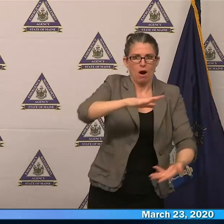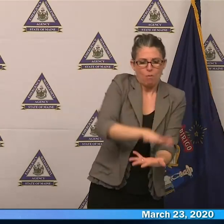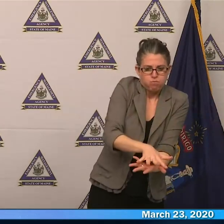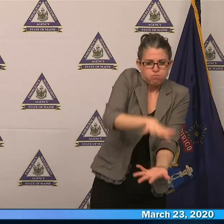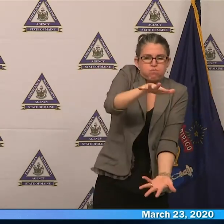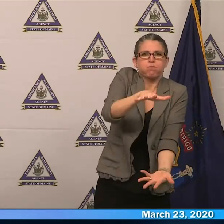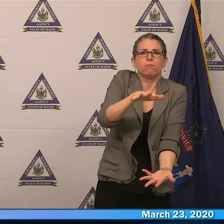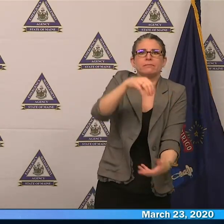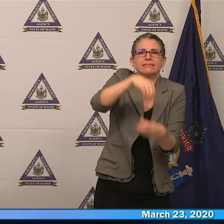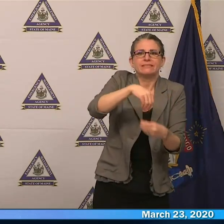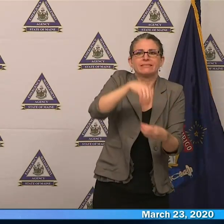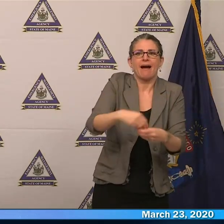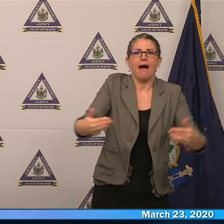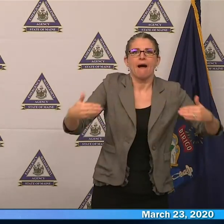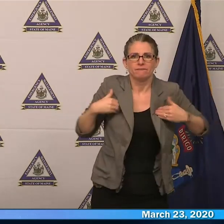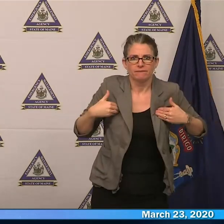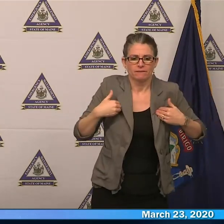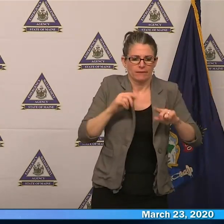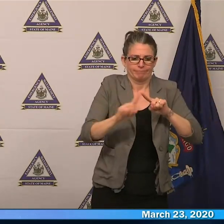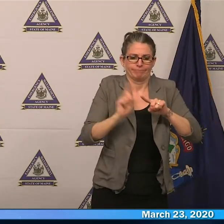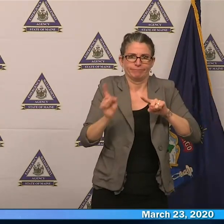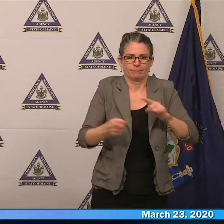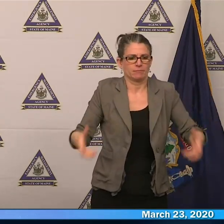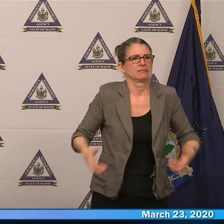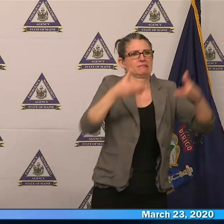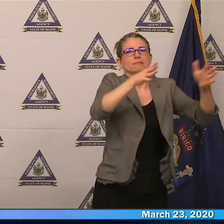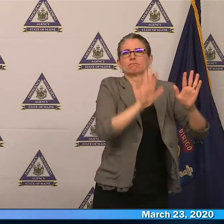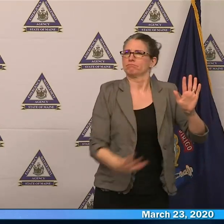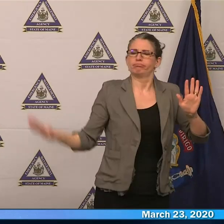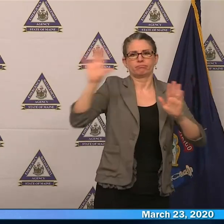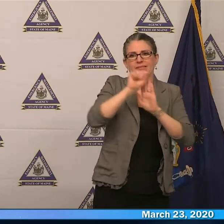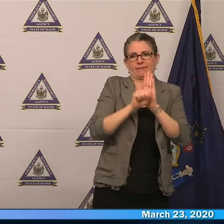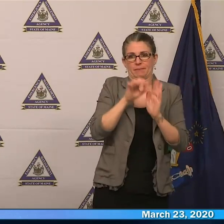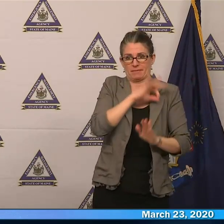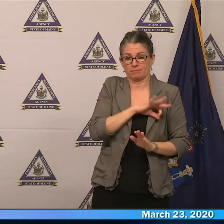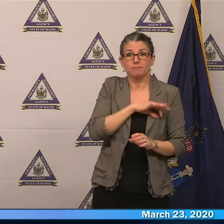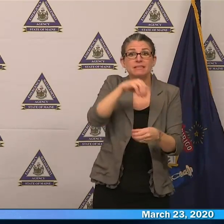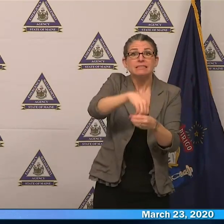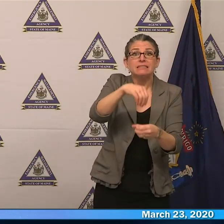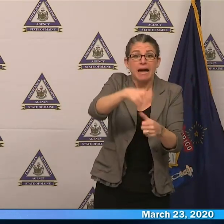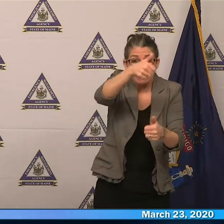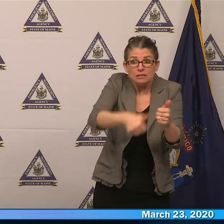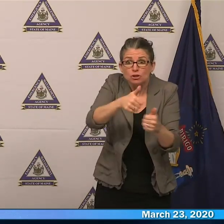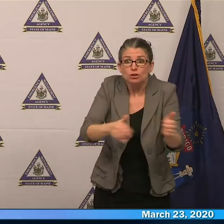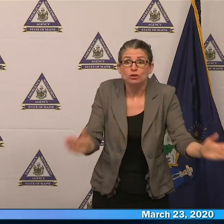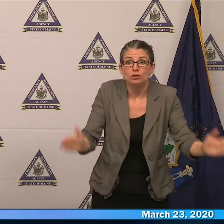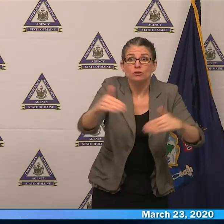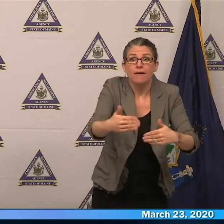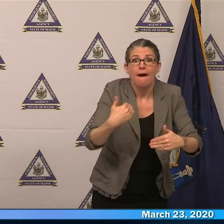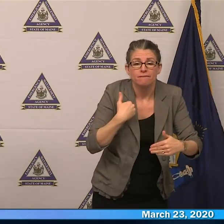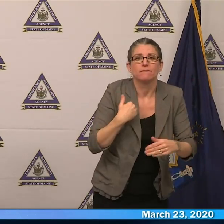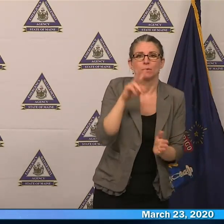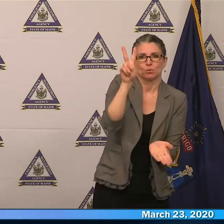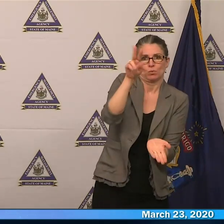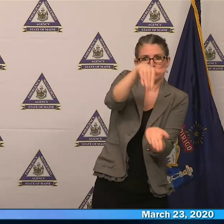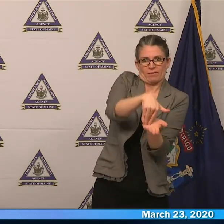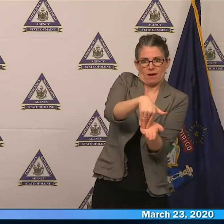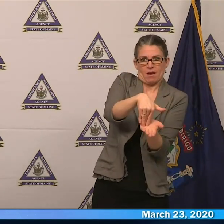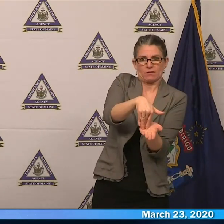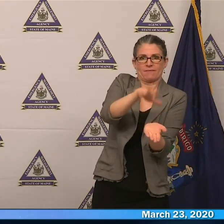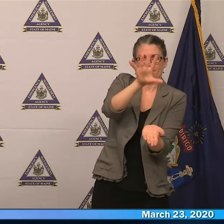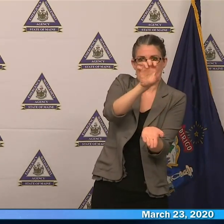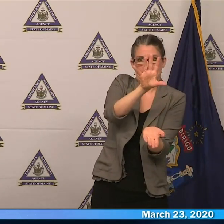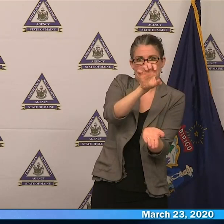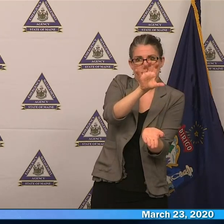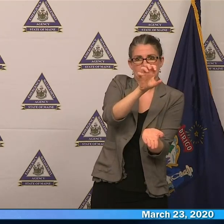across the state. This includes, among other things, approximately 2,500